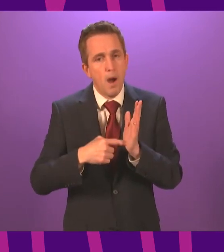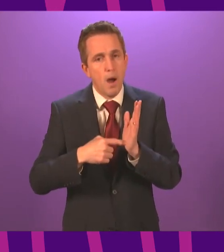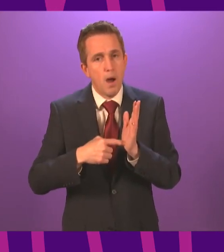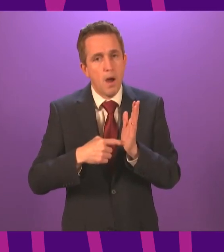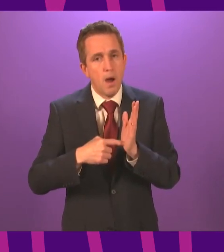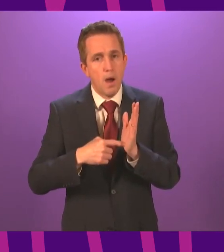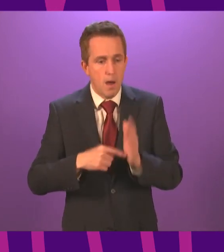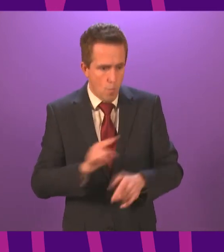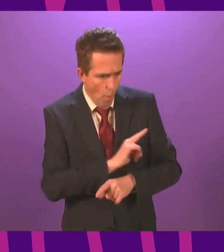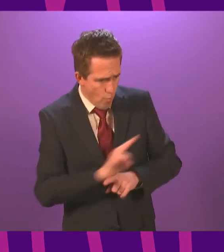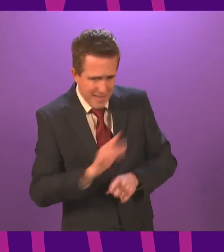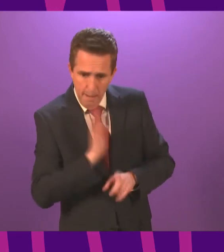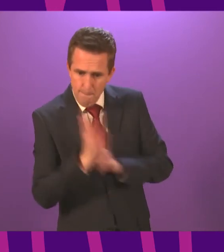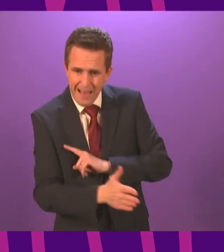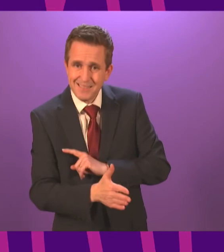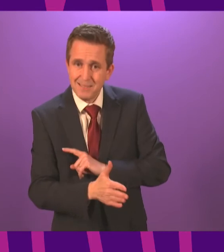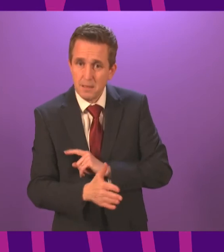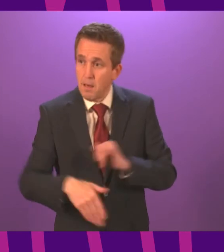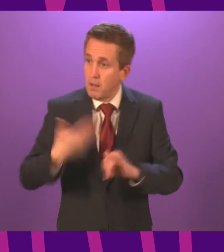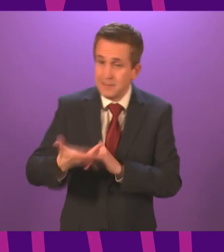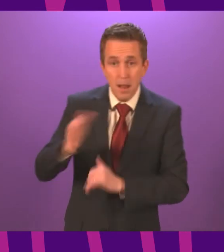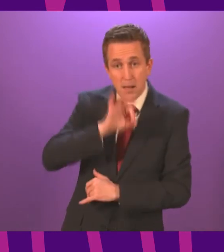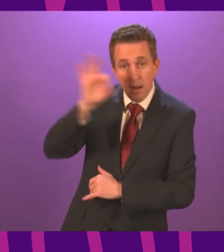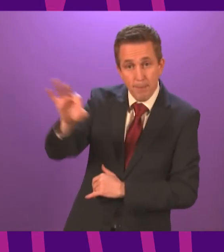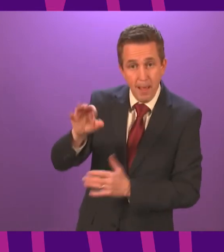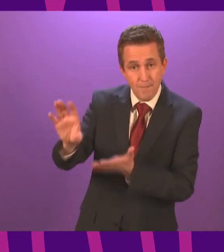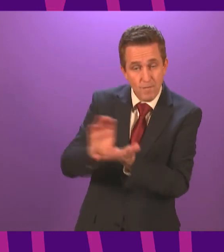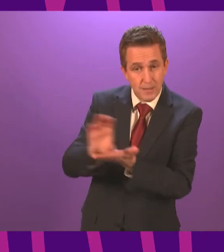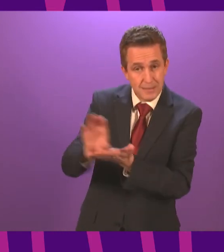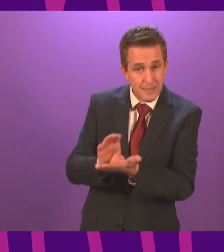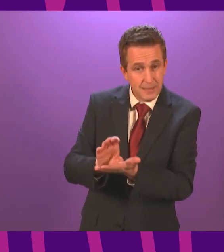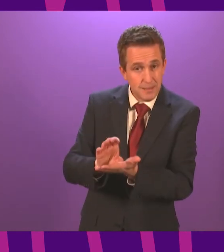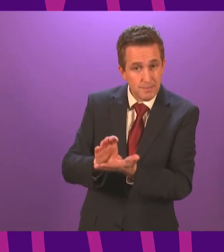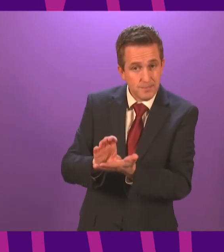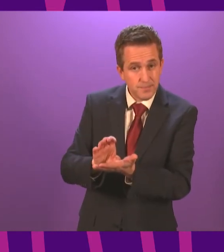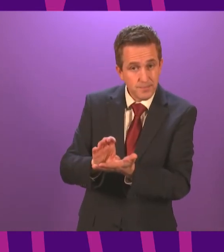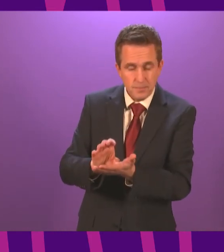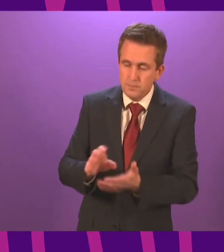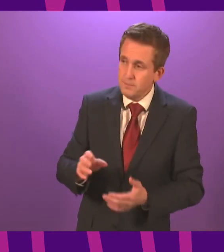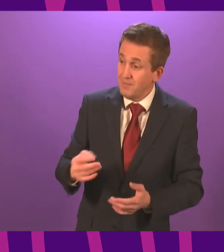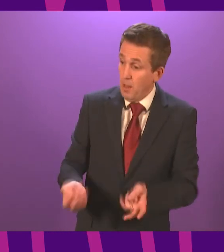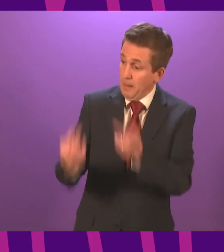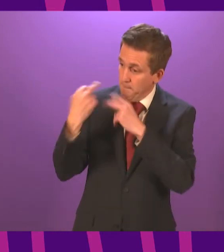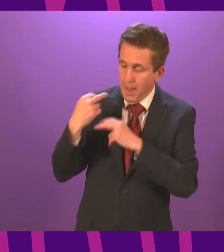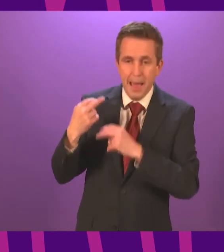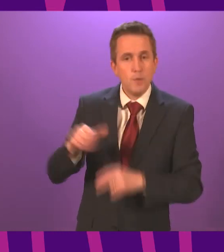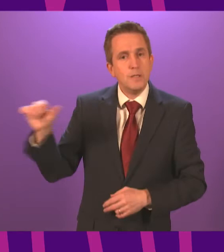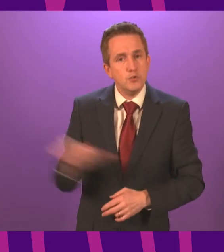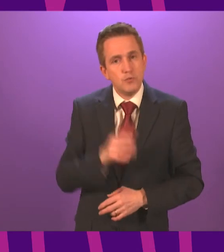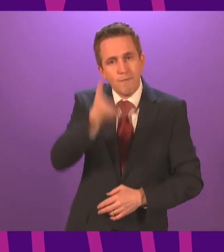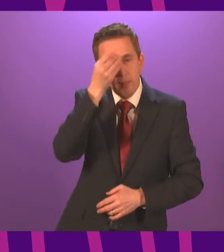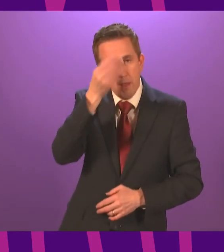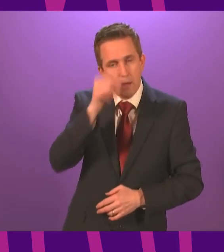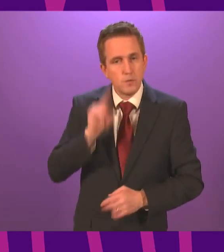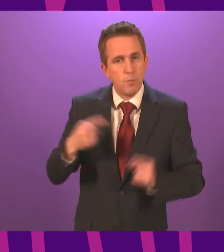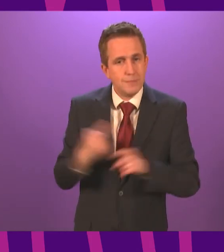before anyone could even apply, let alone receive funds. It is unthinkable that lessons have not been learned from that, and